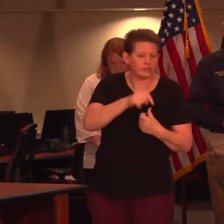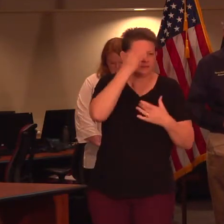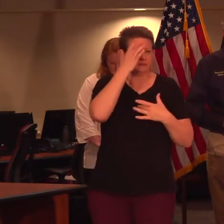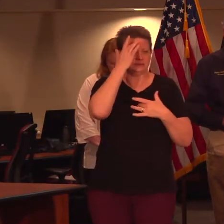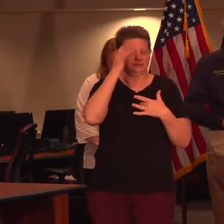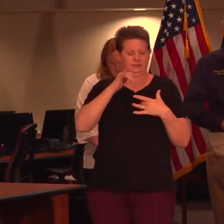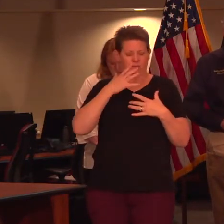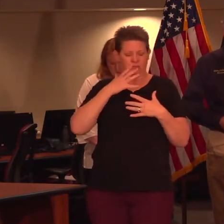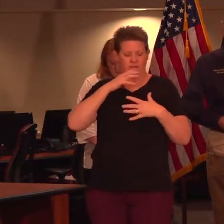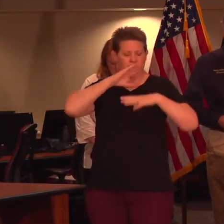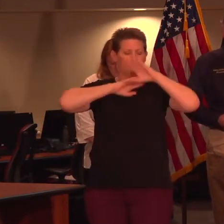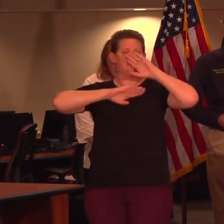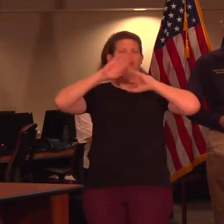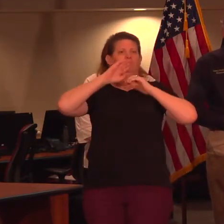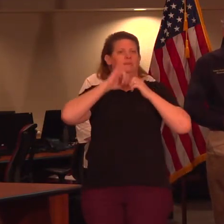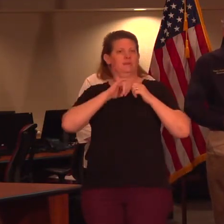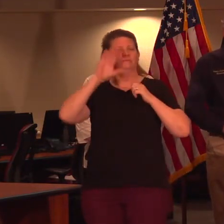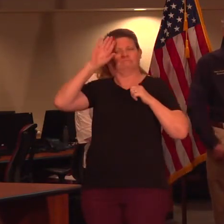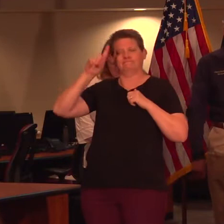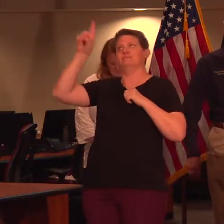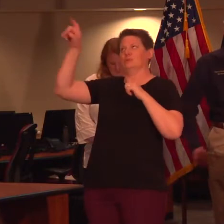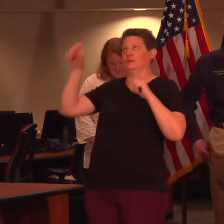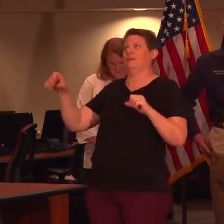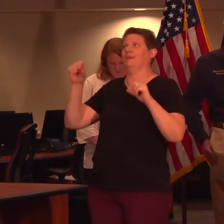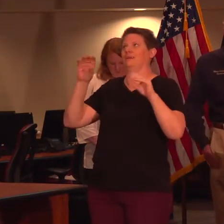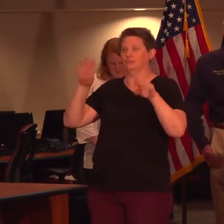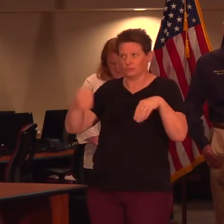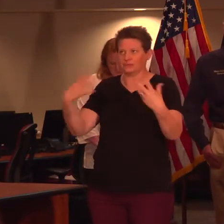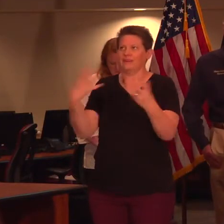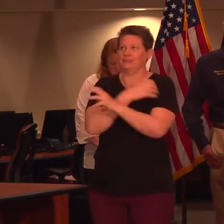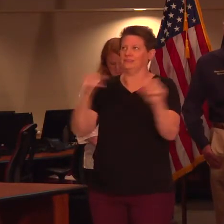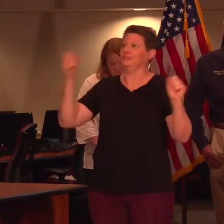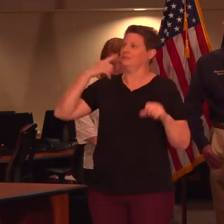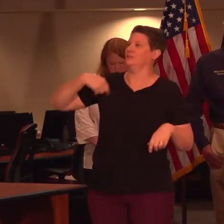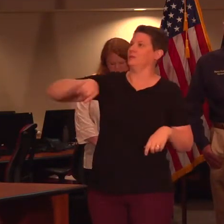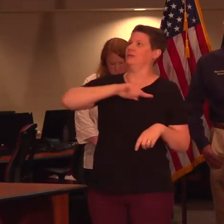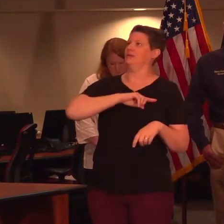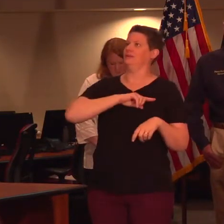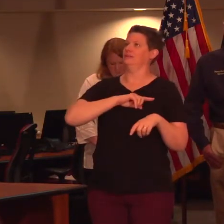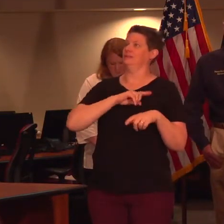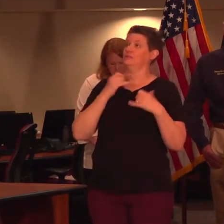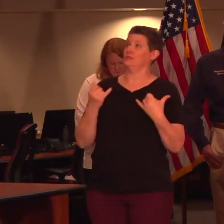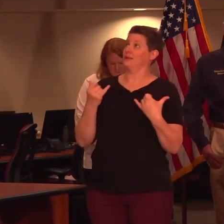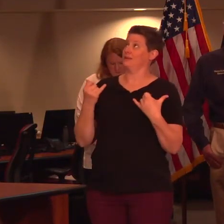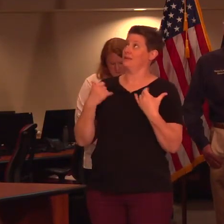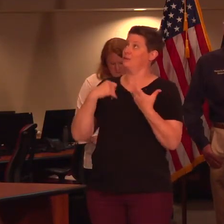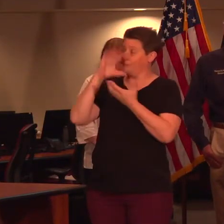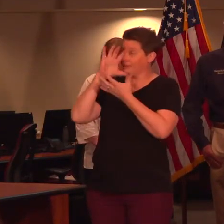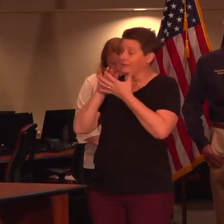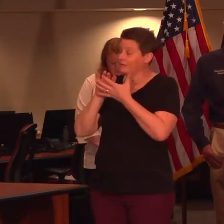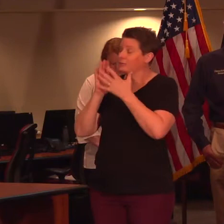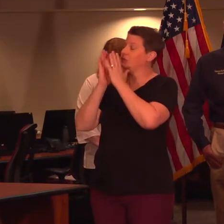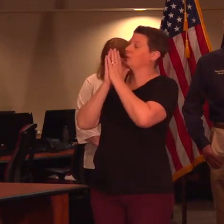ourselves in. And we know that you're able to deliver and to set us free. So right now, we believe and we pray that